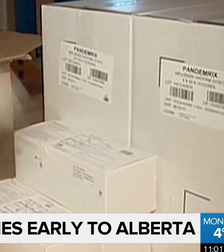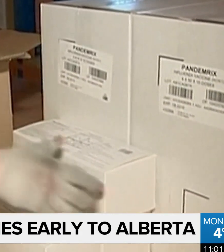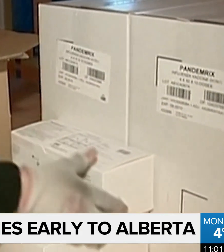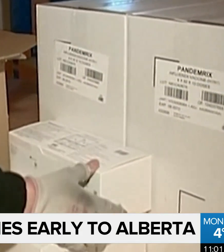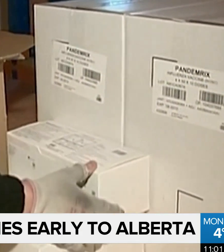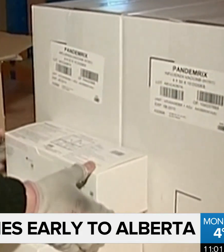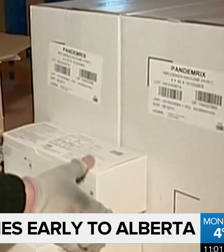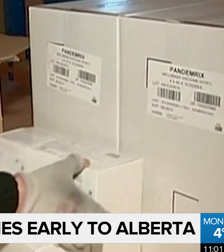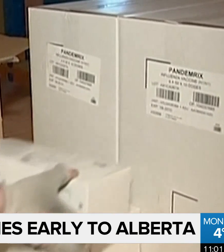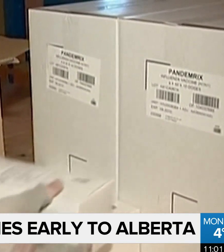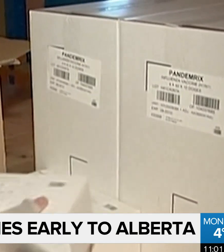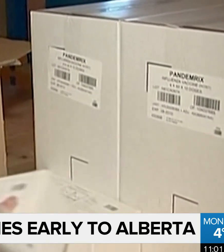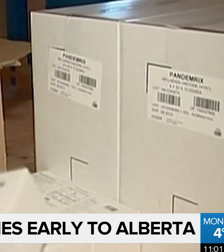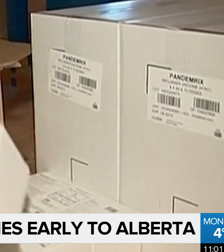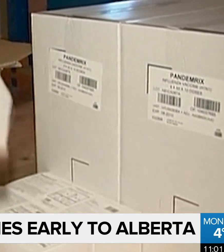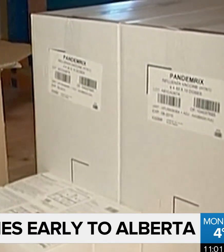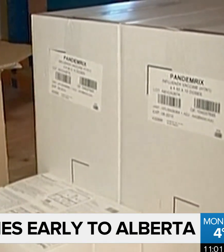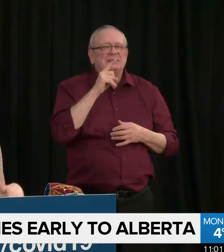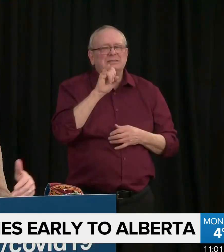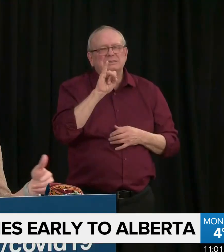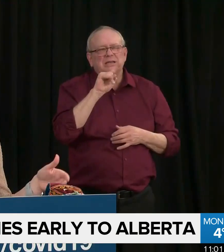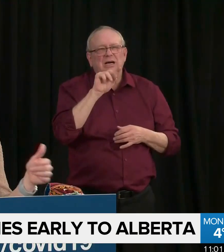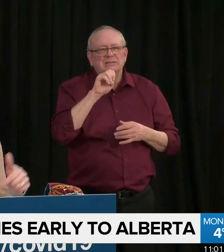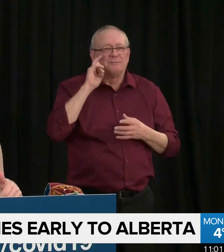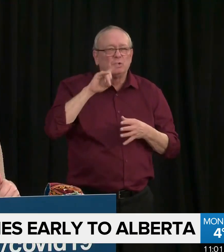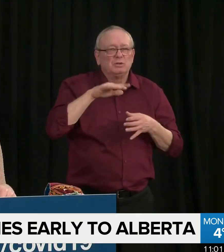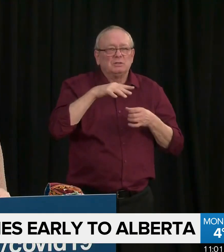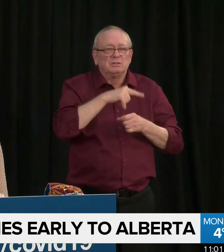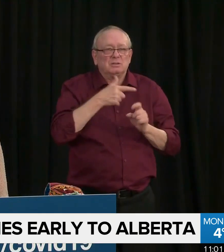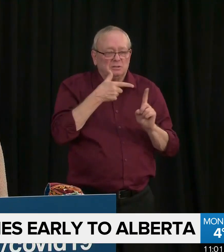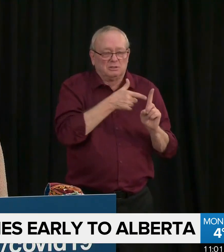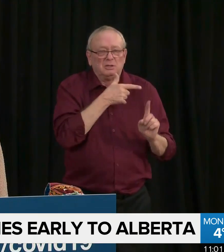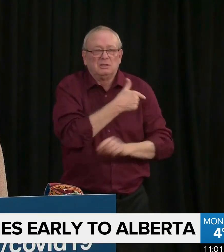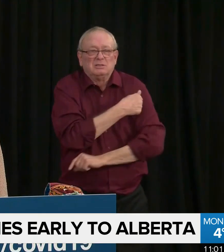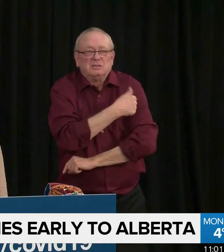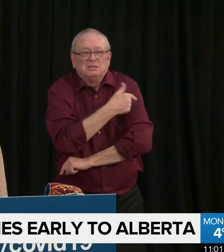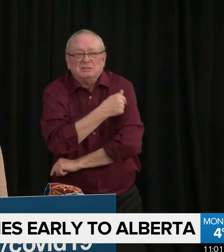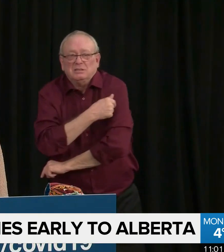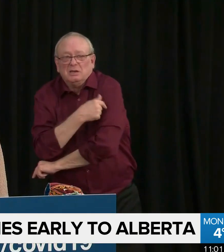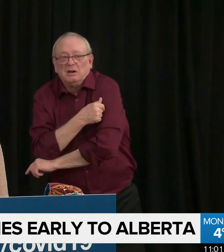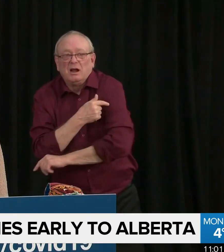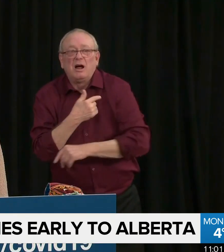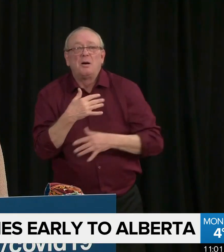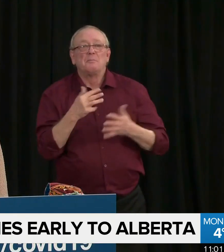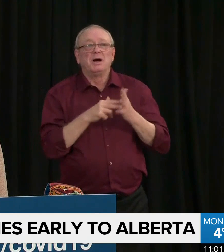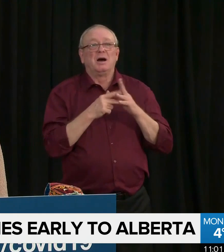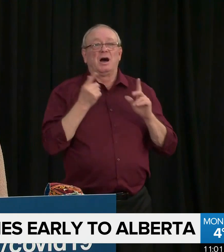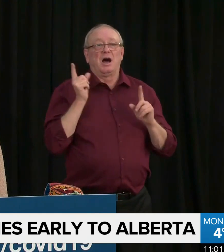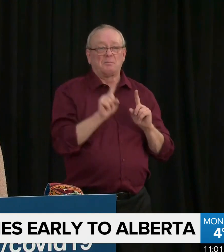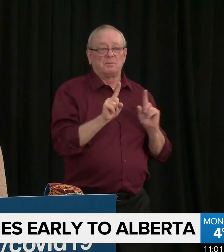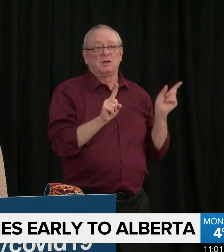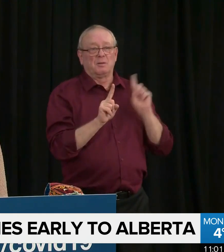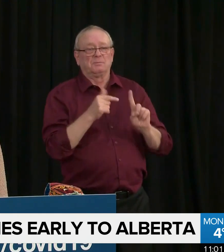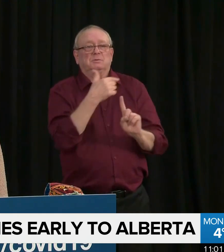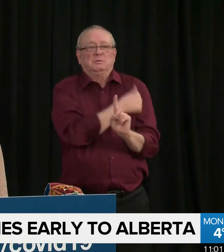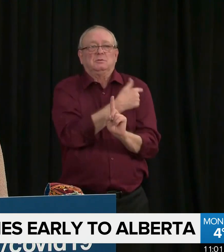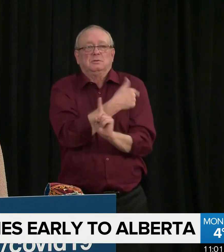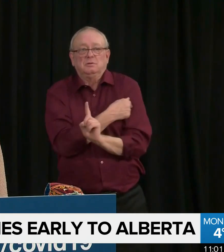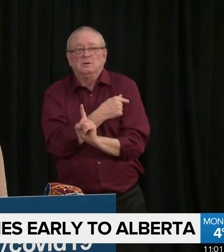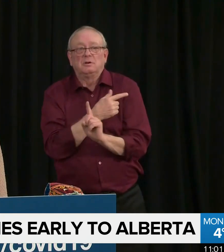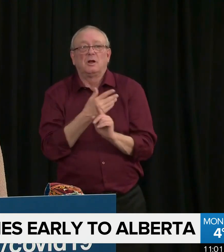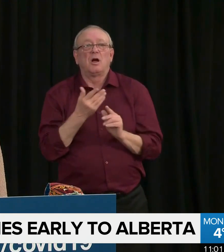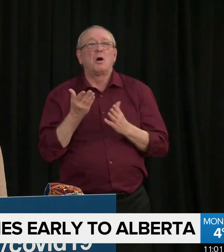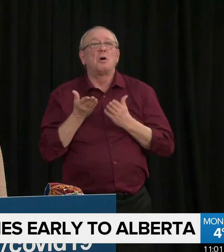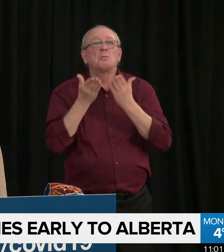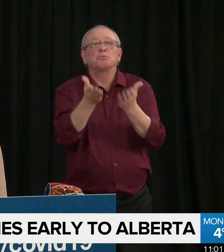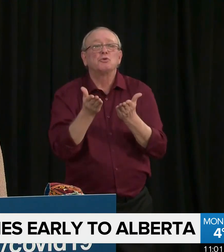sites. Those who will be eligible, again, have to come to those sites for vaccine. And so we are looking at the